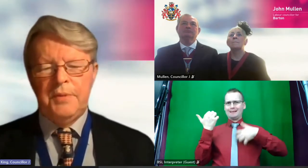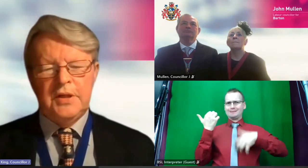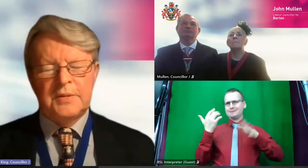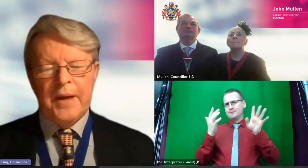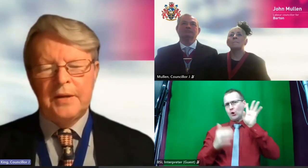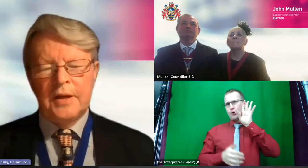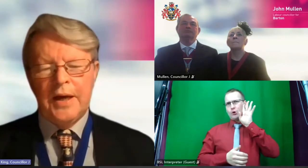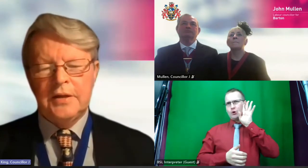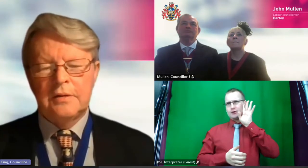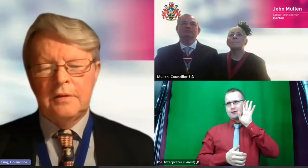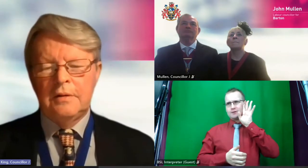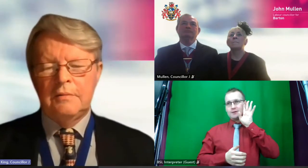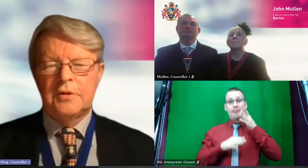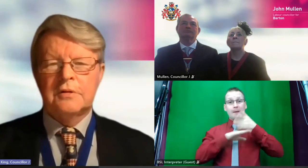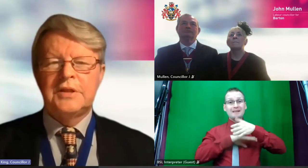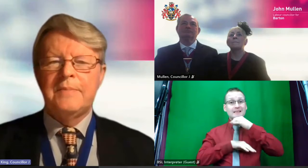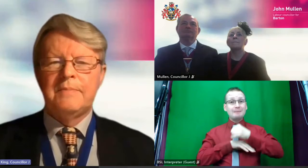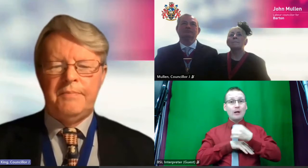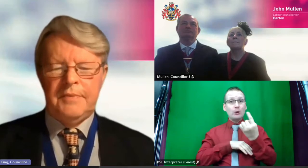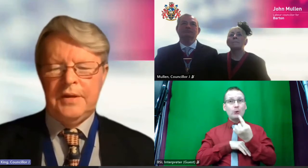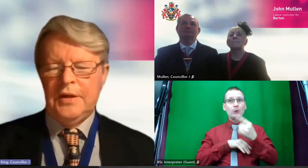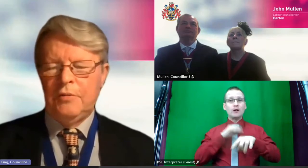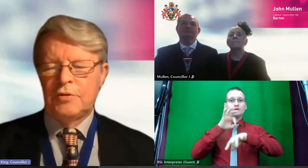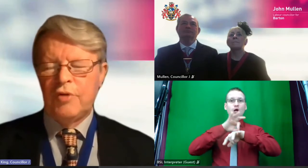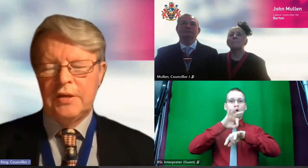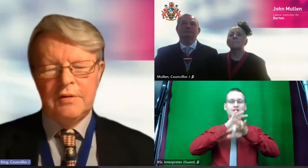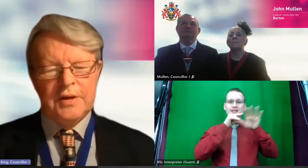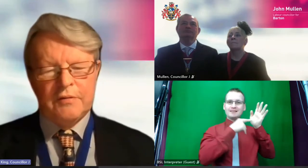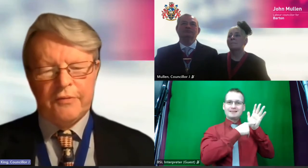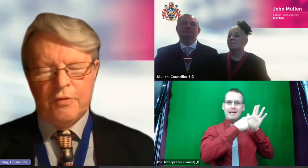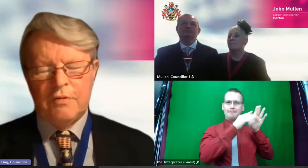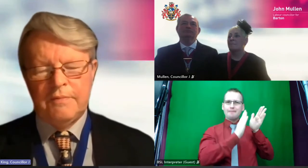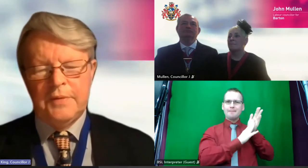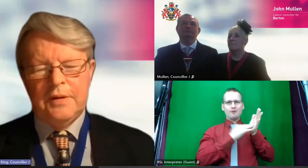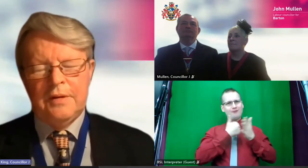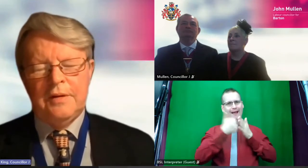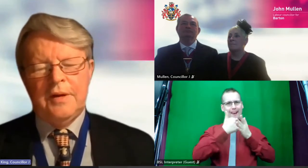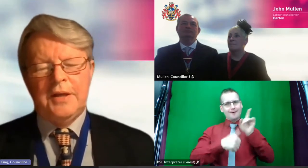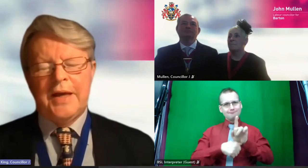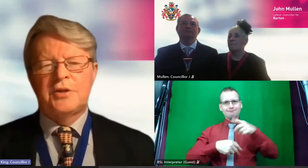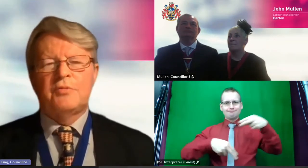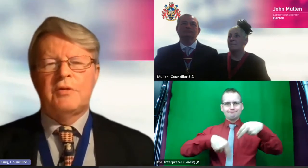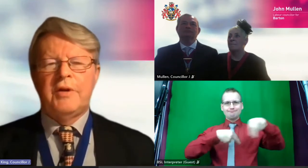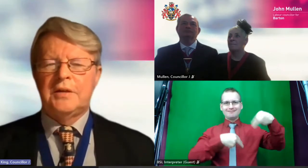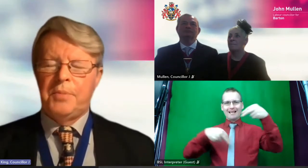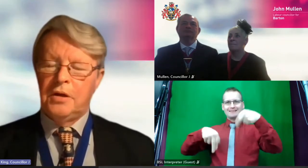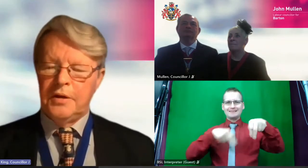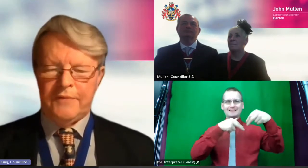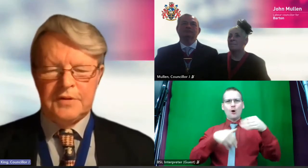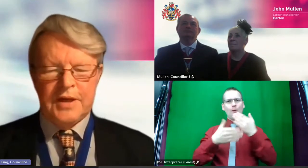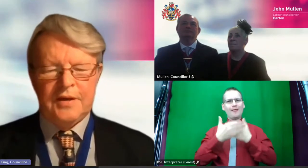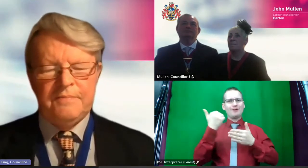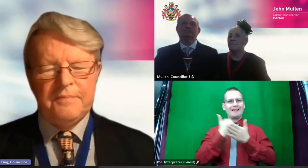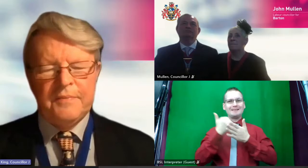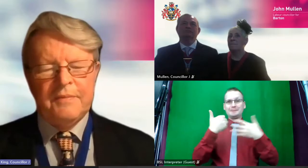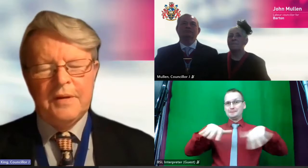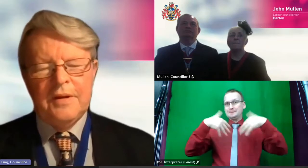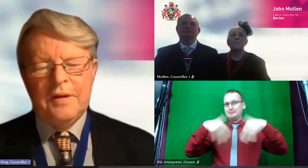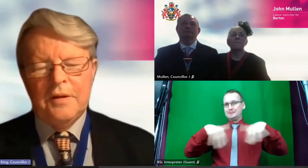the busiest man in the night was Dr. Tim. He was regularly on the floor, and he danced with great aplomb, I have to